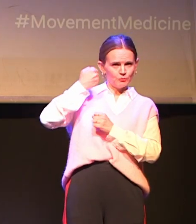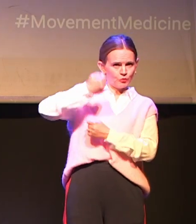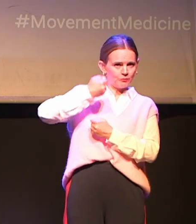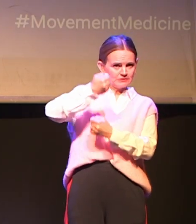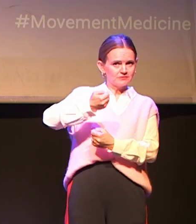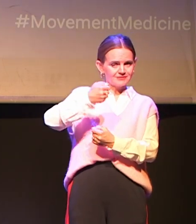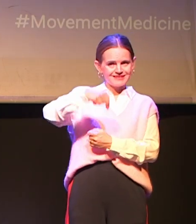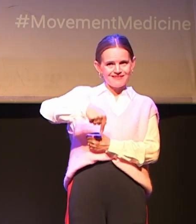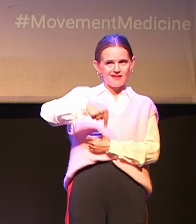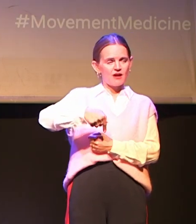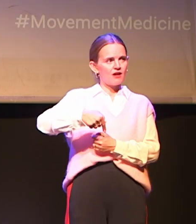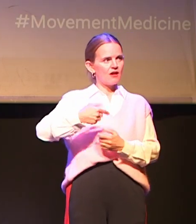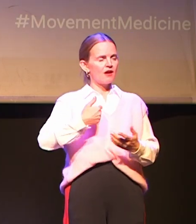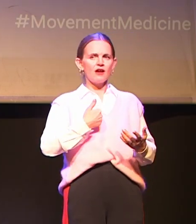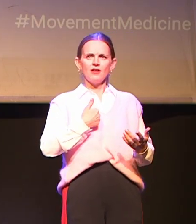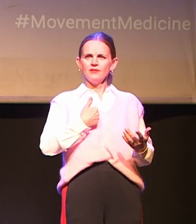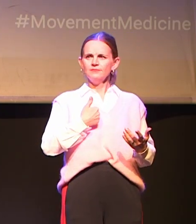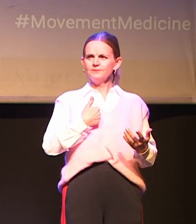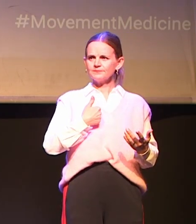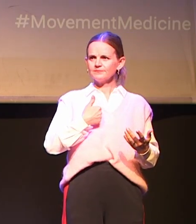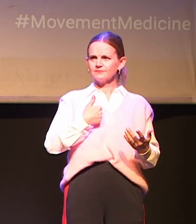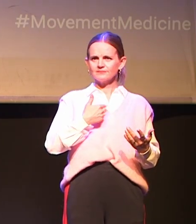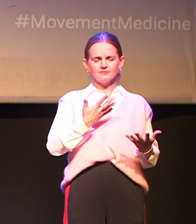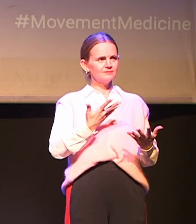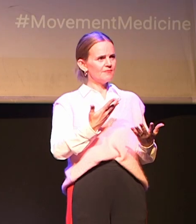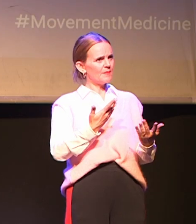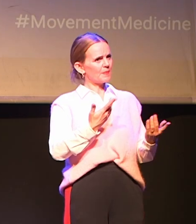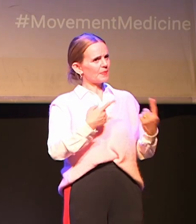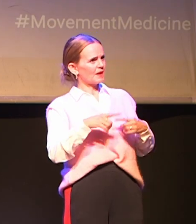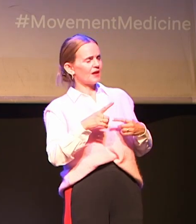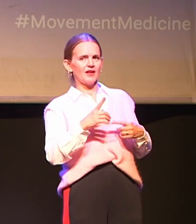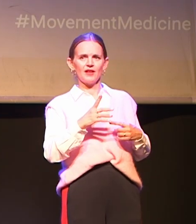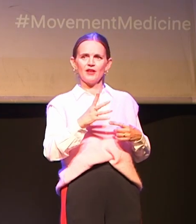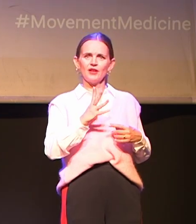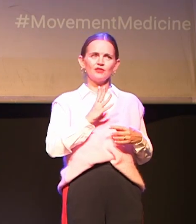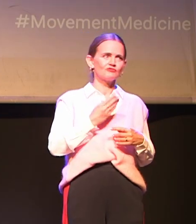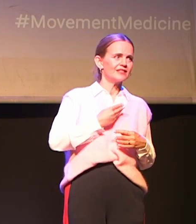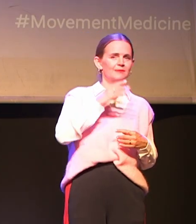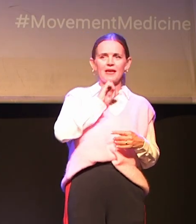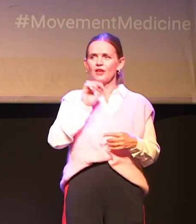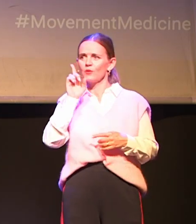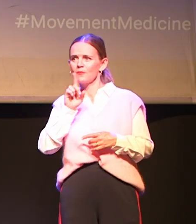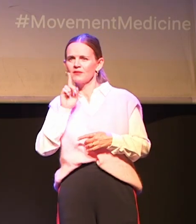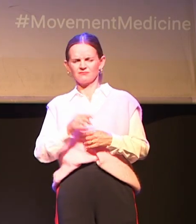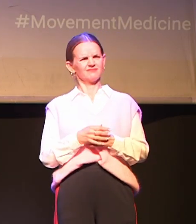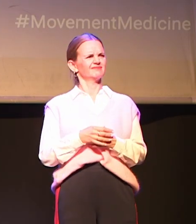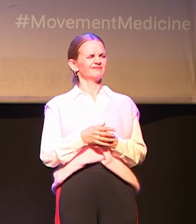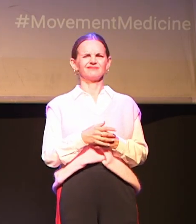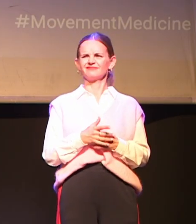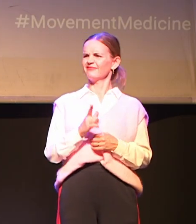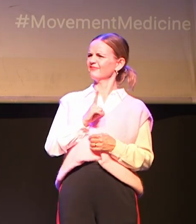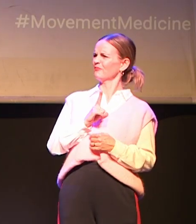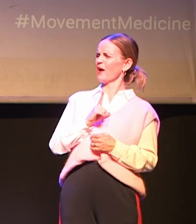happening. We're like, oh, a trans woman. I'm like, really? That's the question that you're asking right now? That's the thing that you're asking in